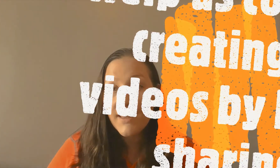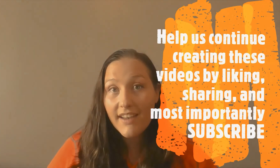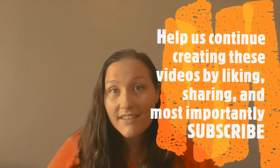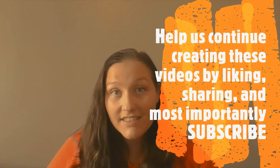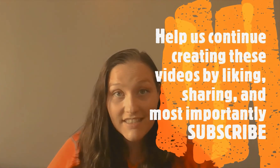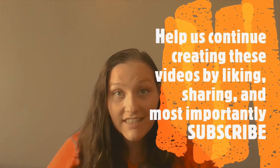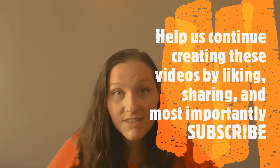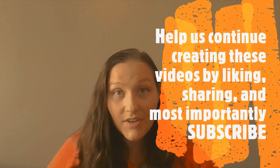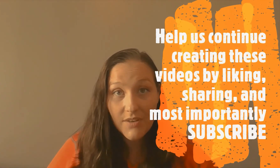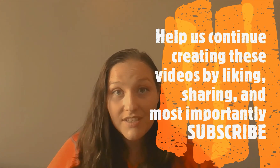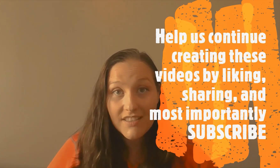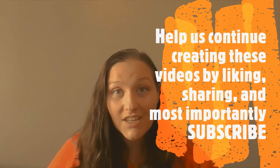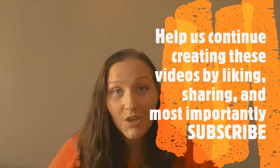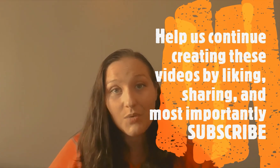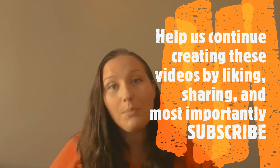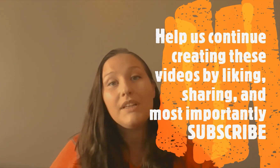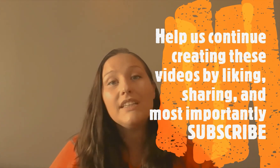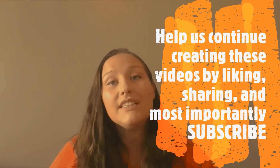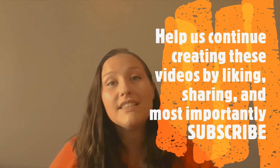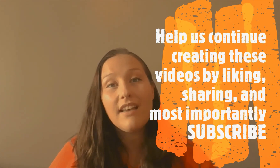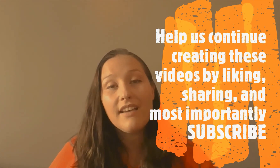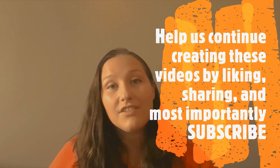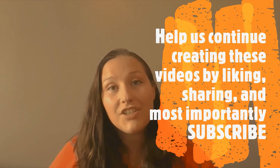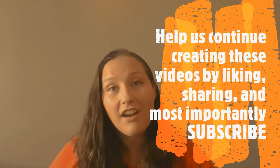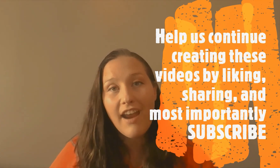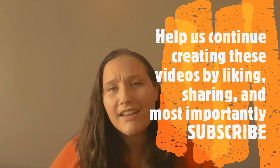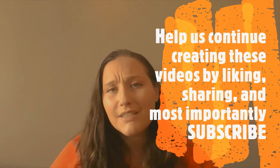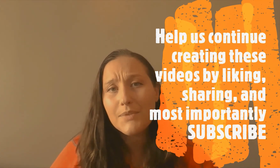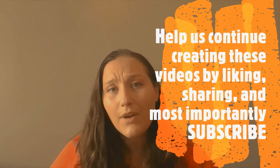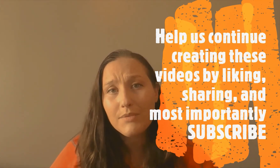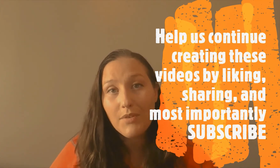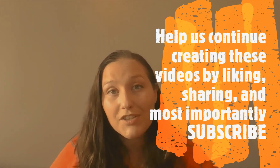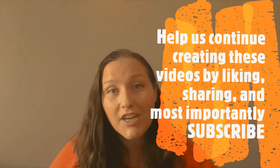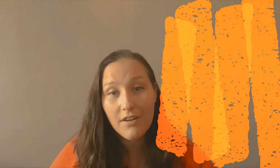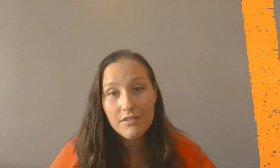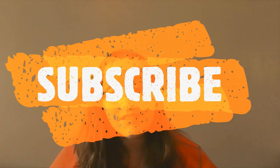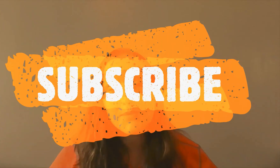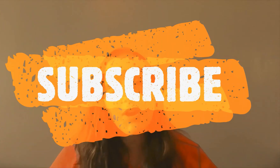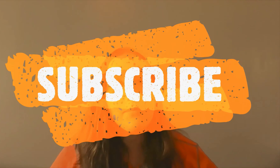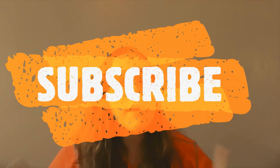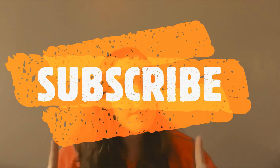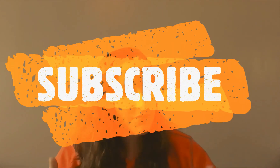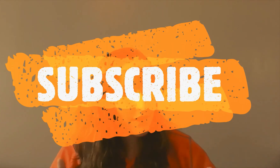like to see these videos continue, please like, share, and subscribe to our channel. Subscribing is very